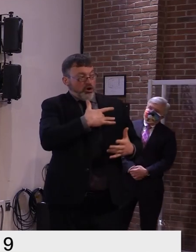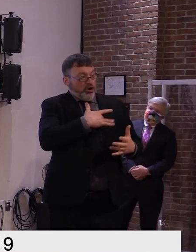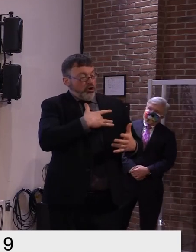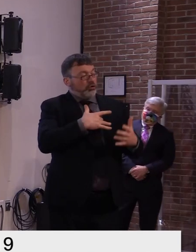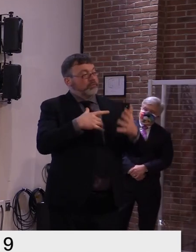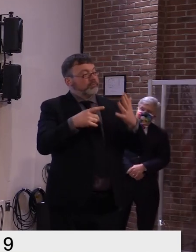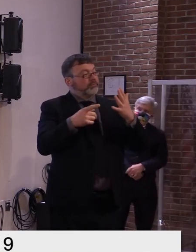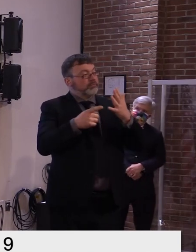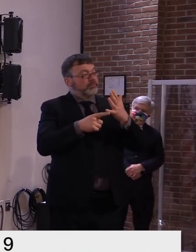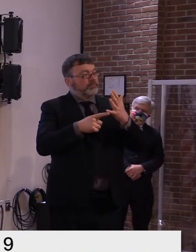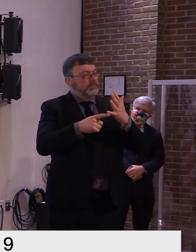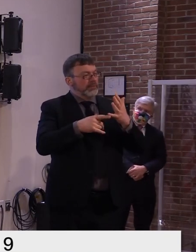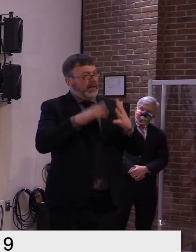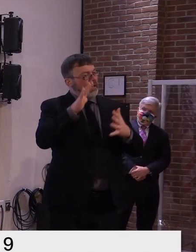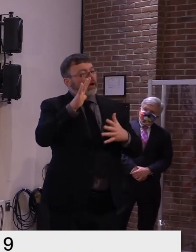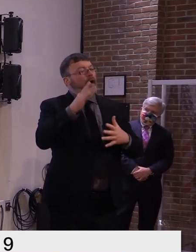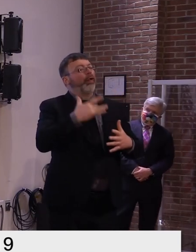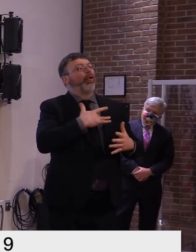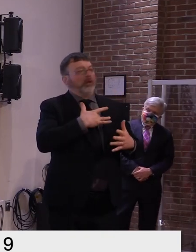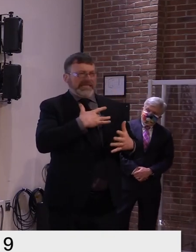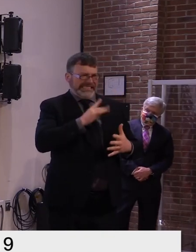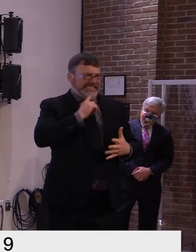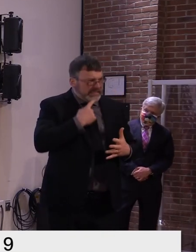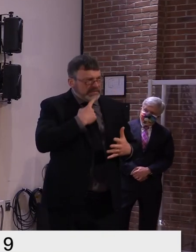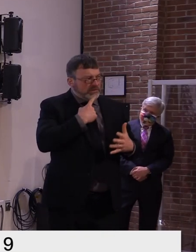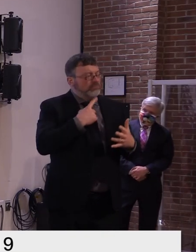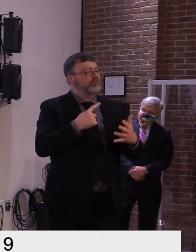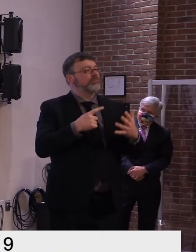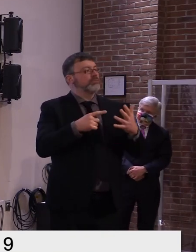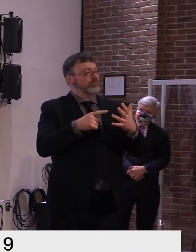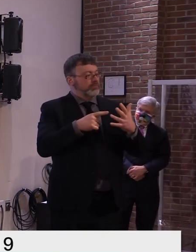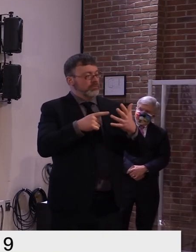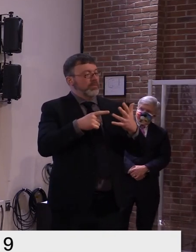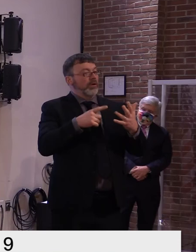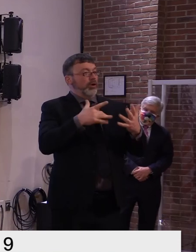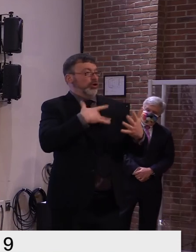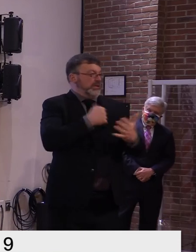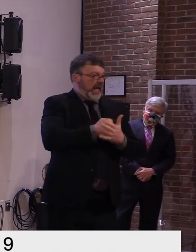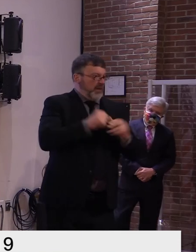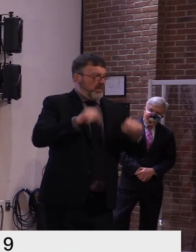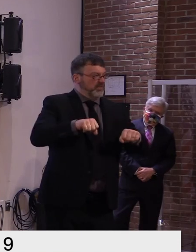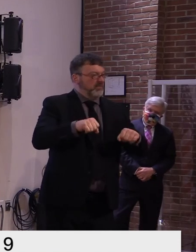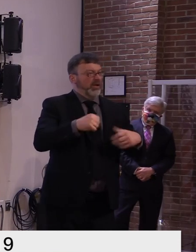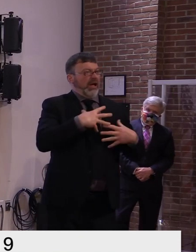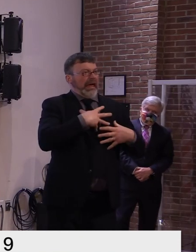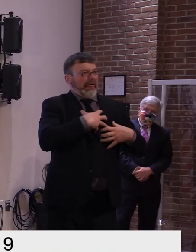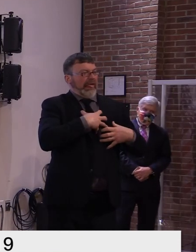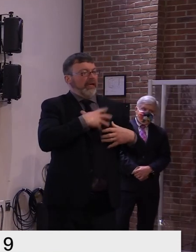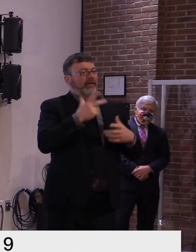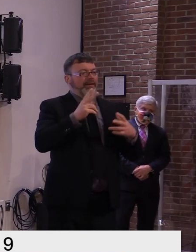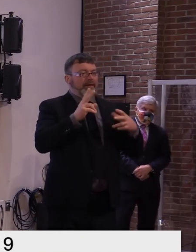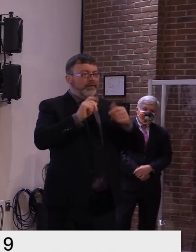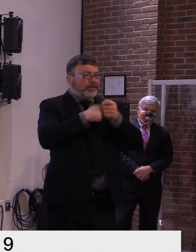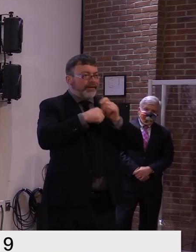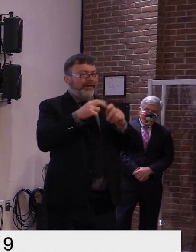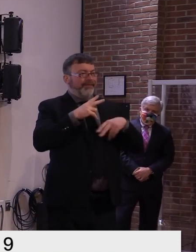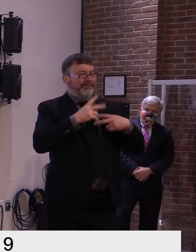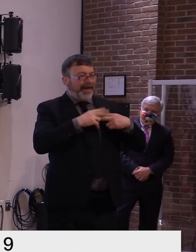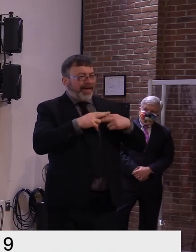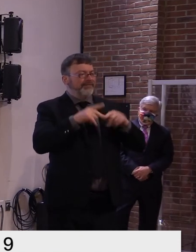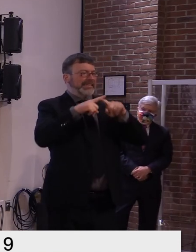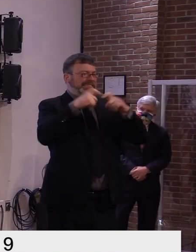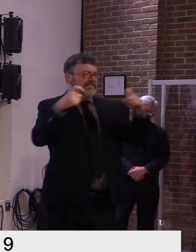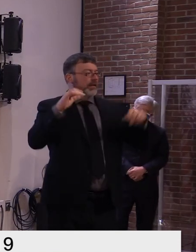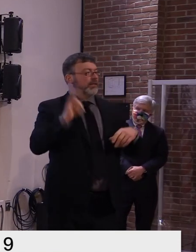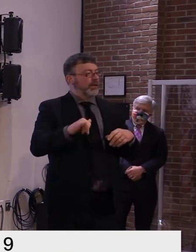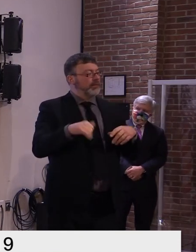but serious heart conditions like heart failure, problems with the muscle of the heart, problems with the kind of